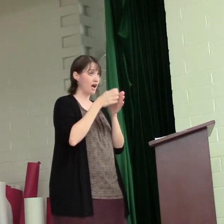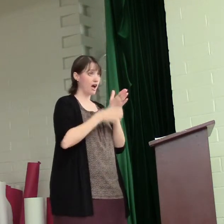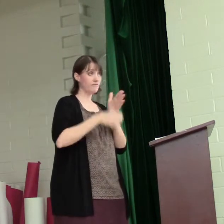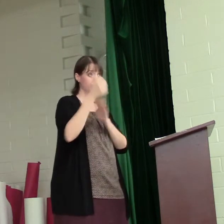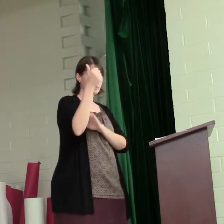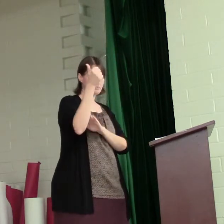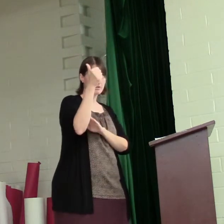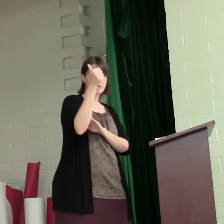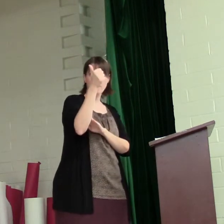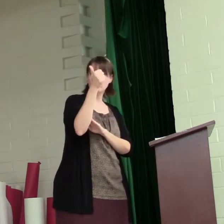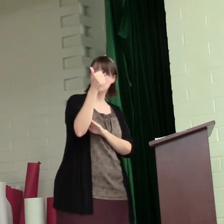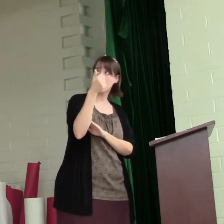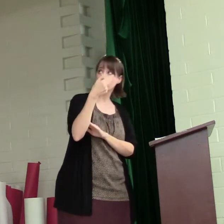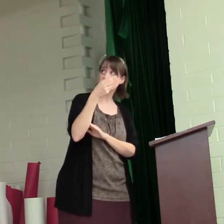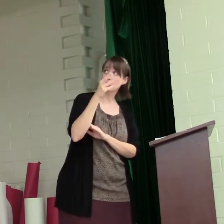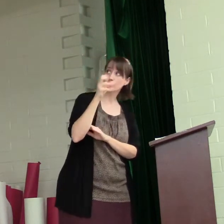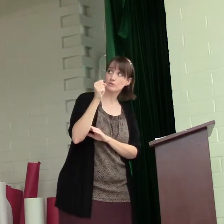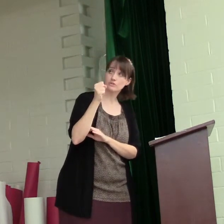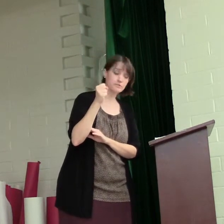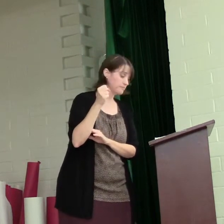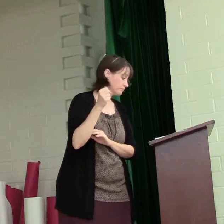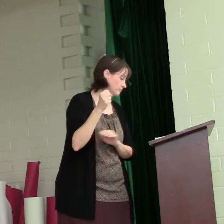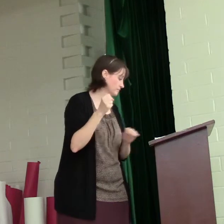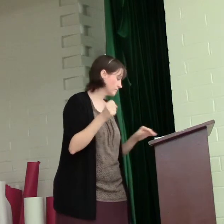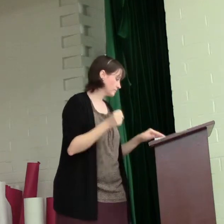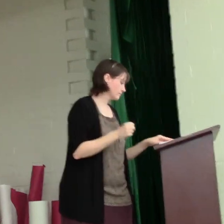of chapter 10 in Hebrews,